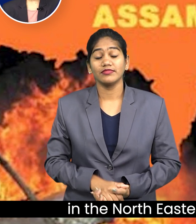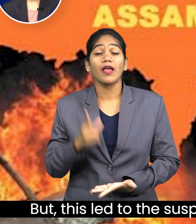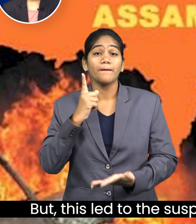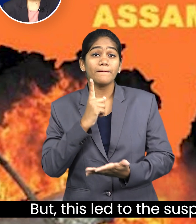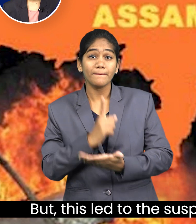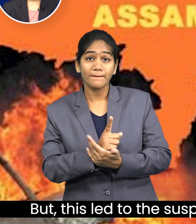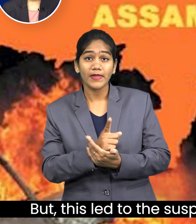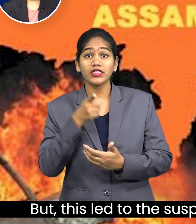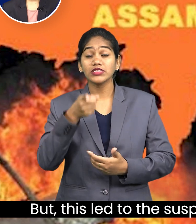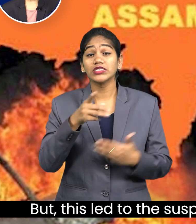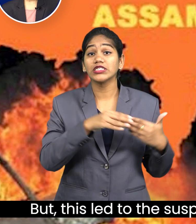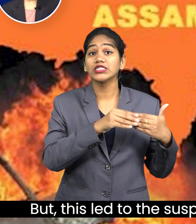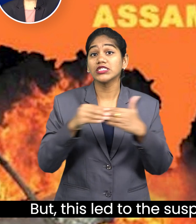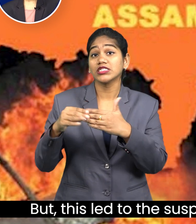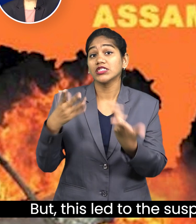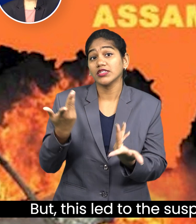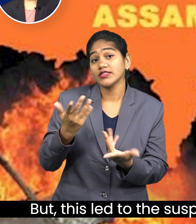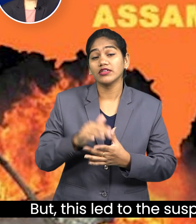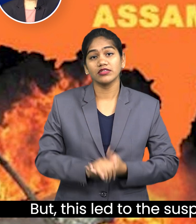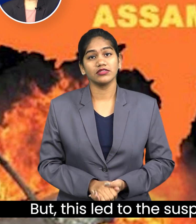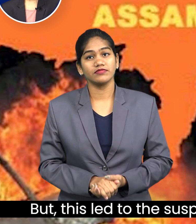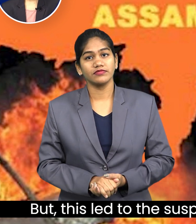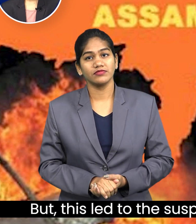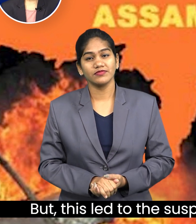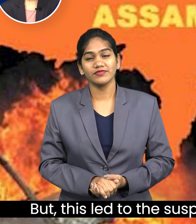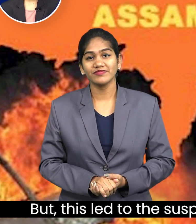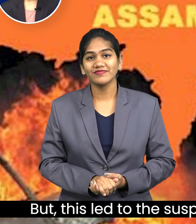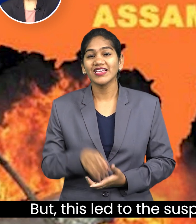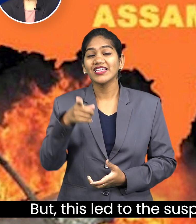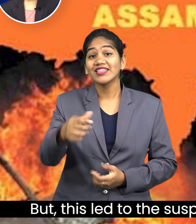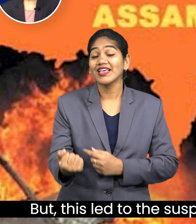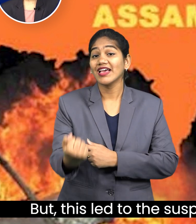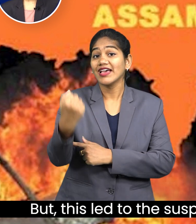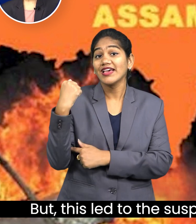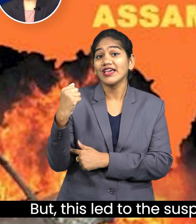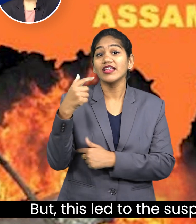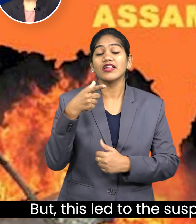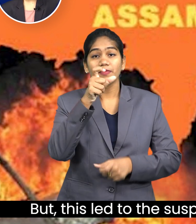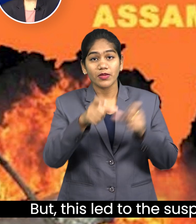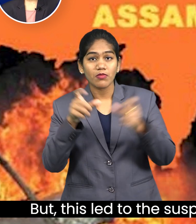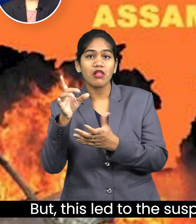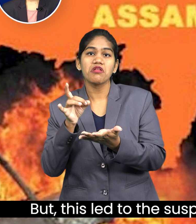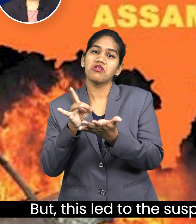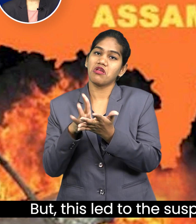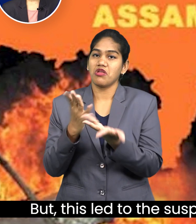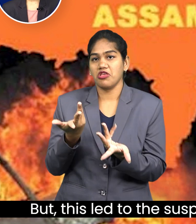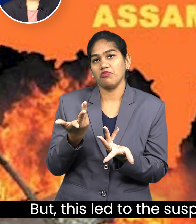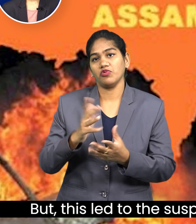But, this led to the suspension of the rights of the people.